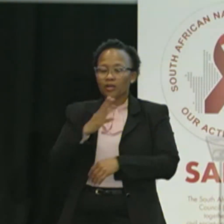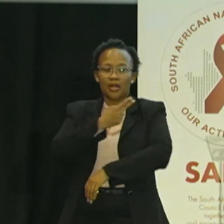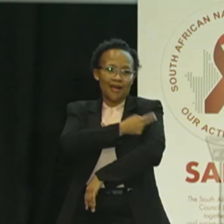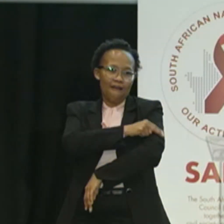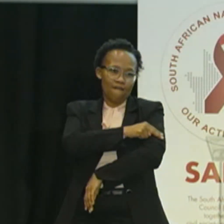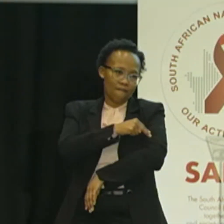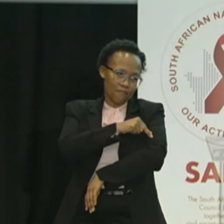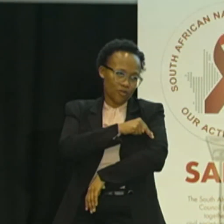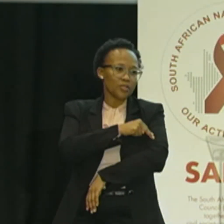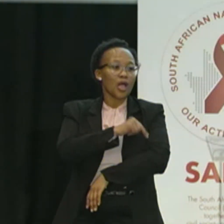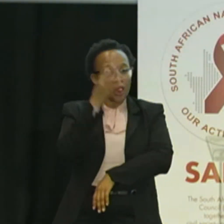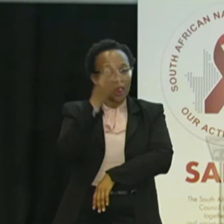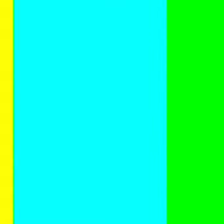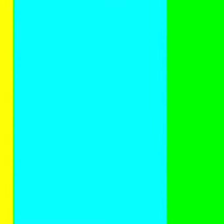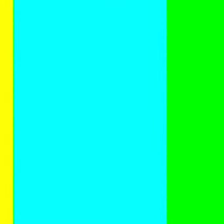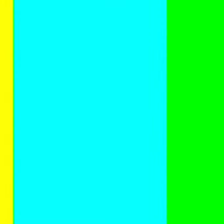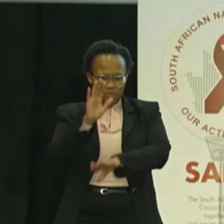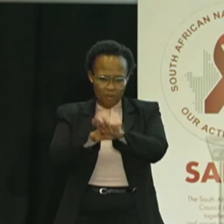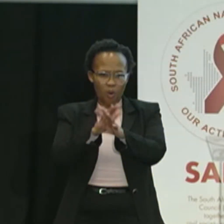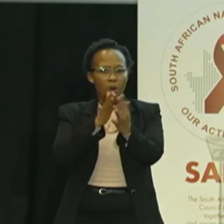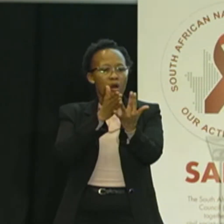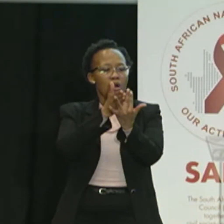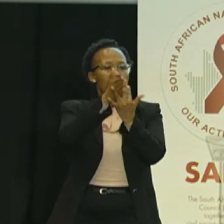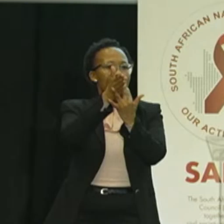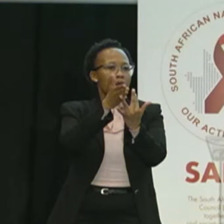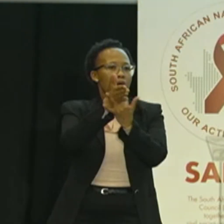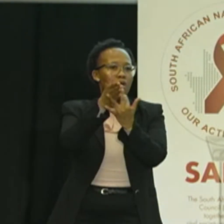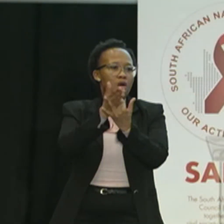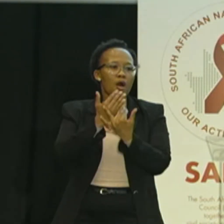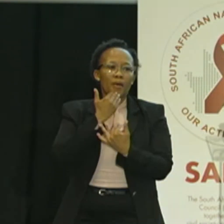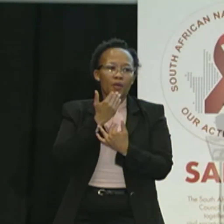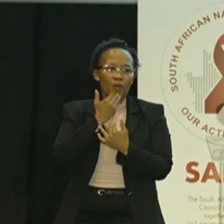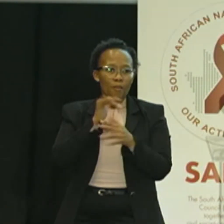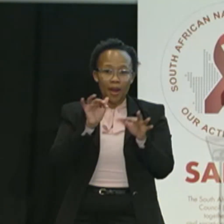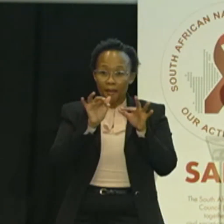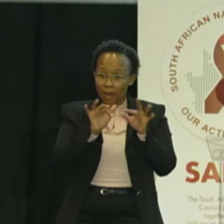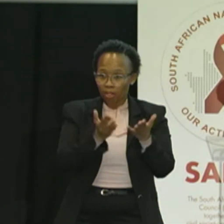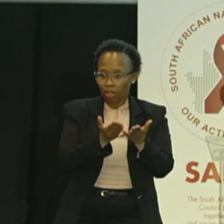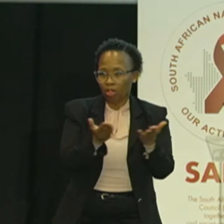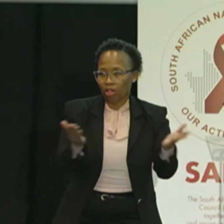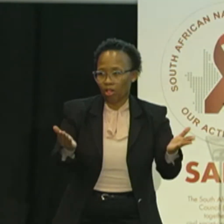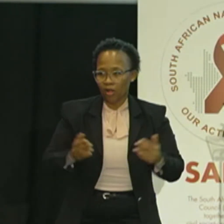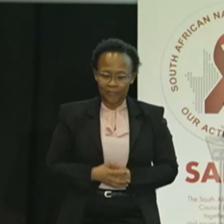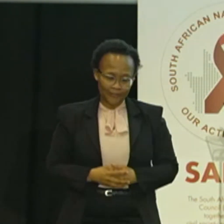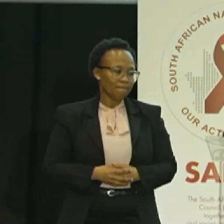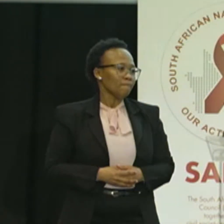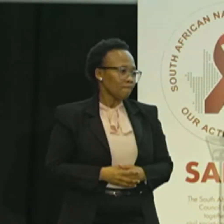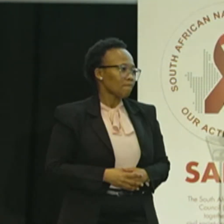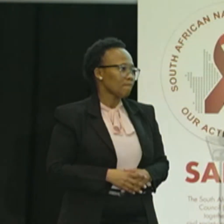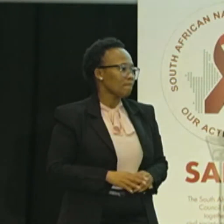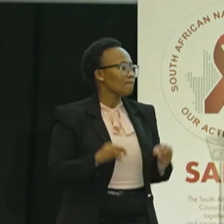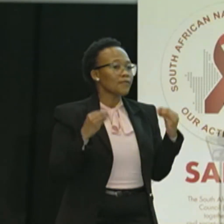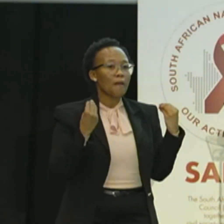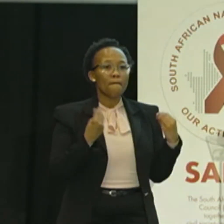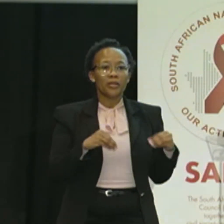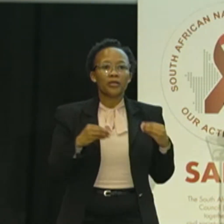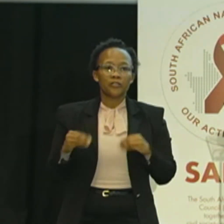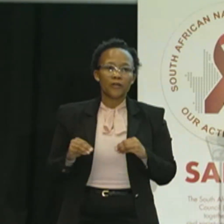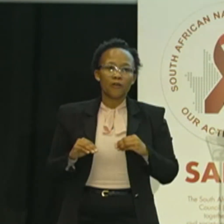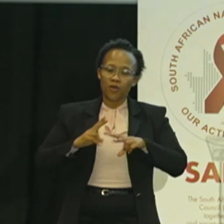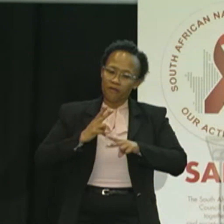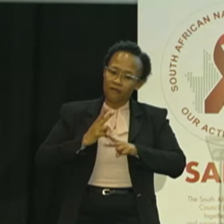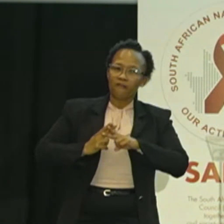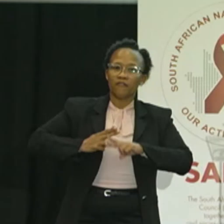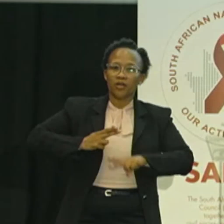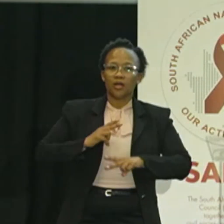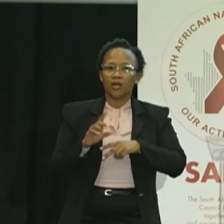more accessible by our key populations. We're busy finalizing the updated key